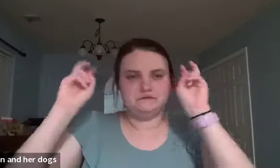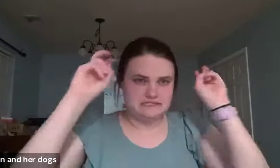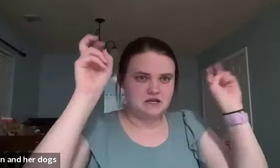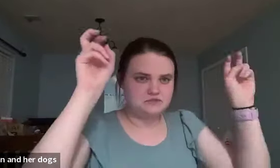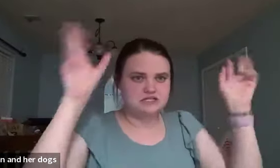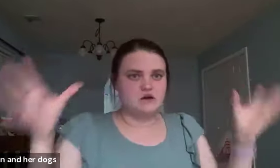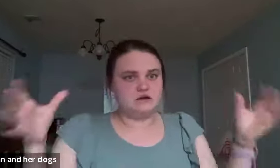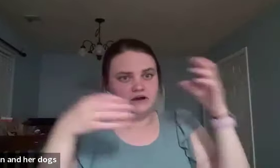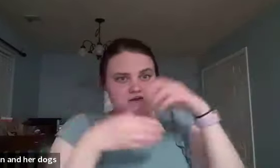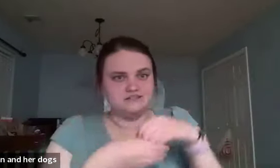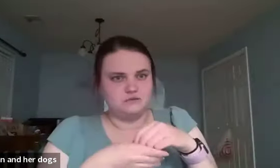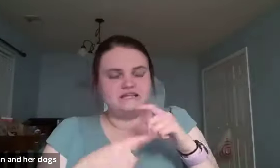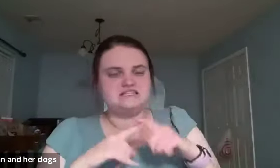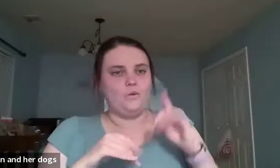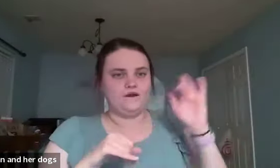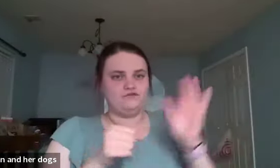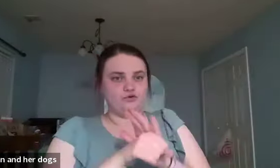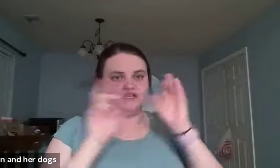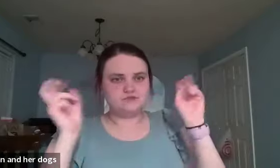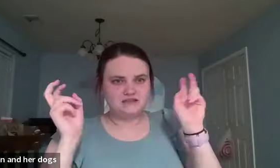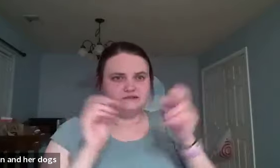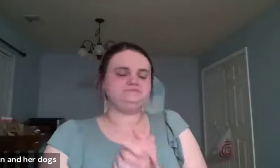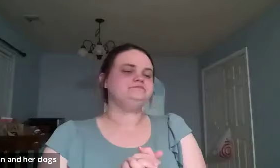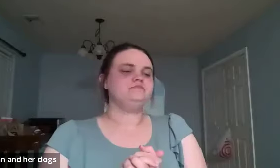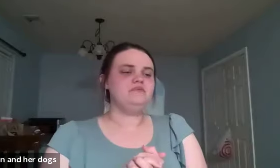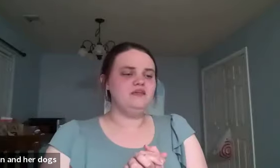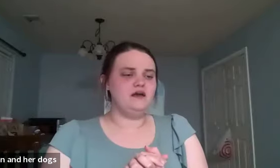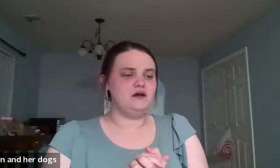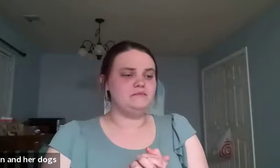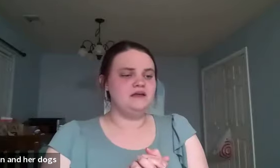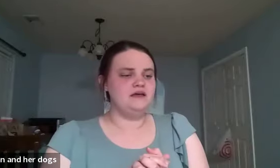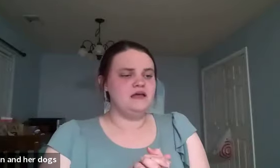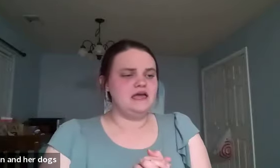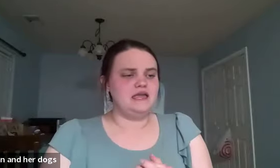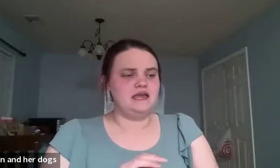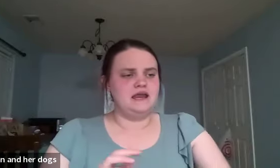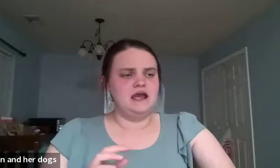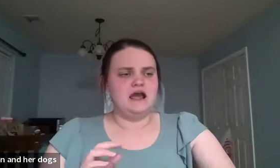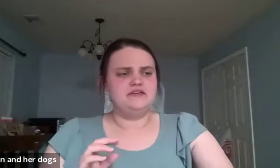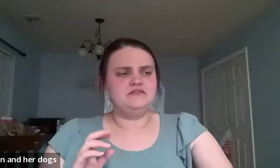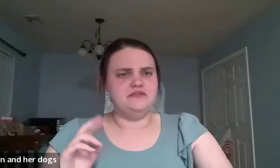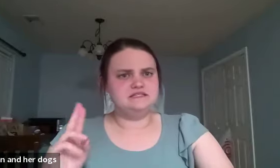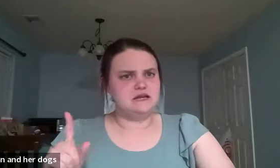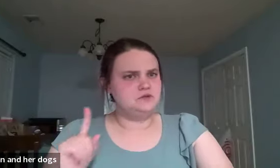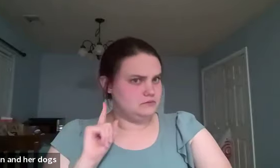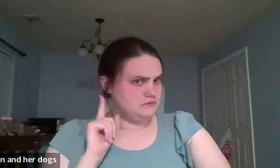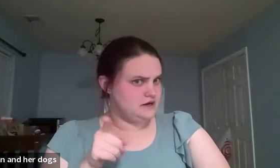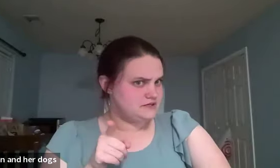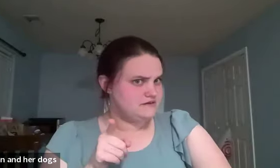different like subjects all compiled into one. It's not one full subject. And And I think this time y'all may not be getting